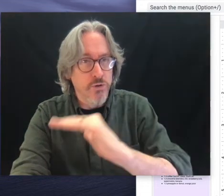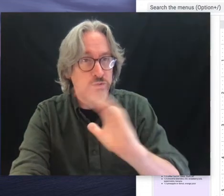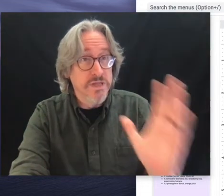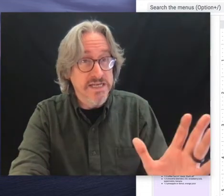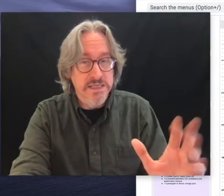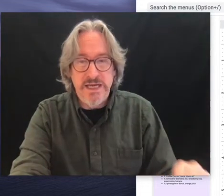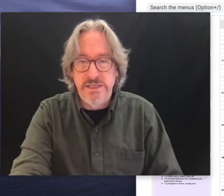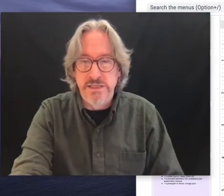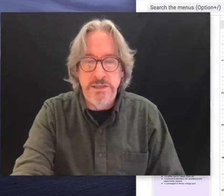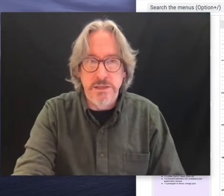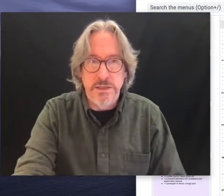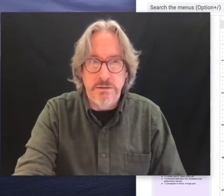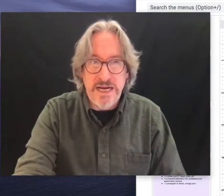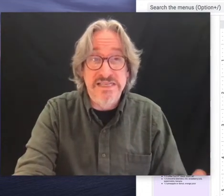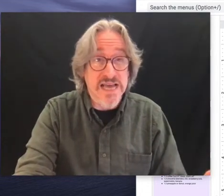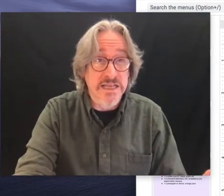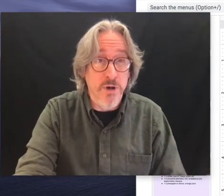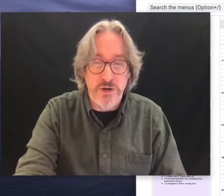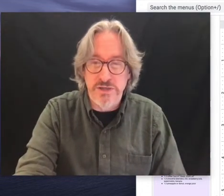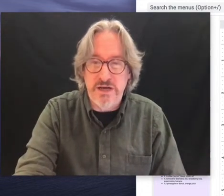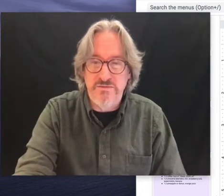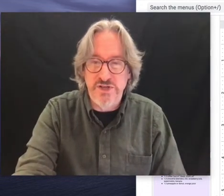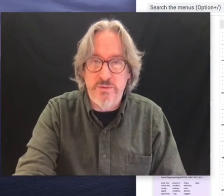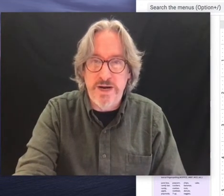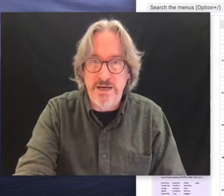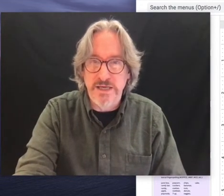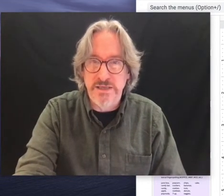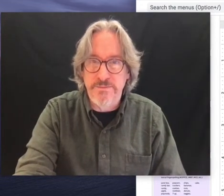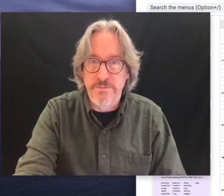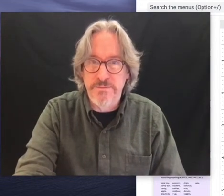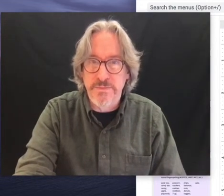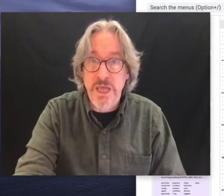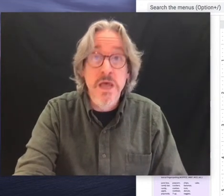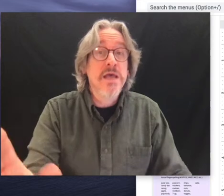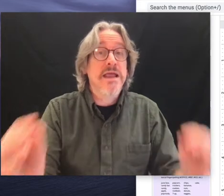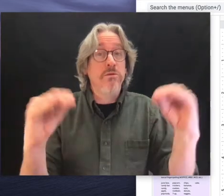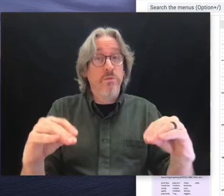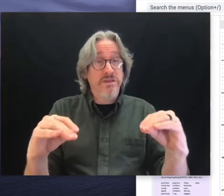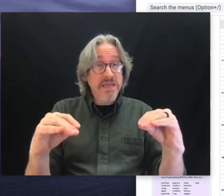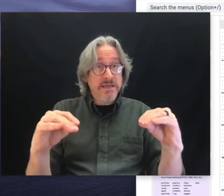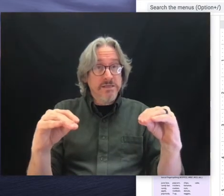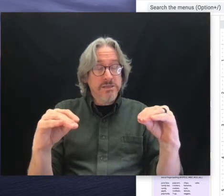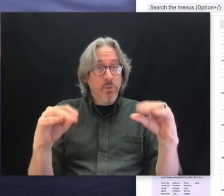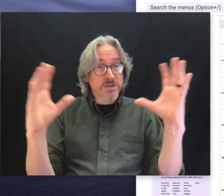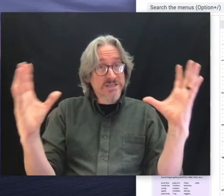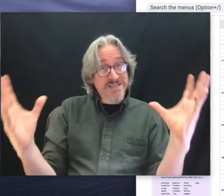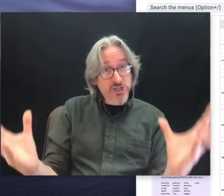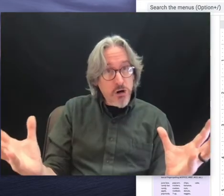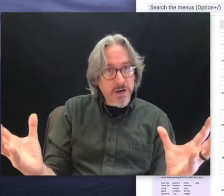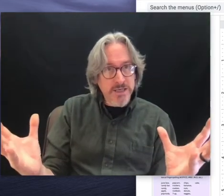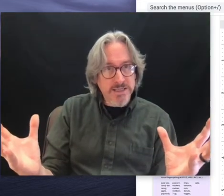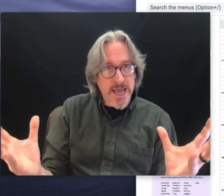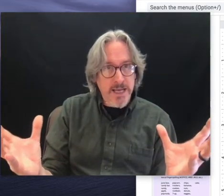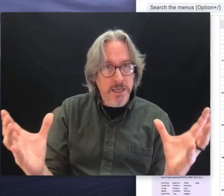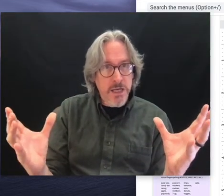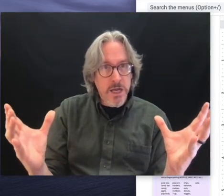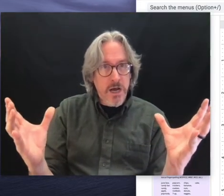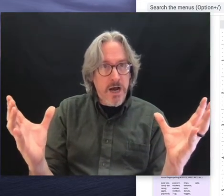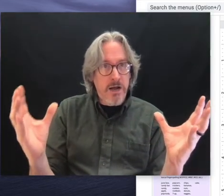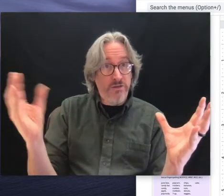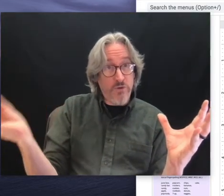sure you can go through this list and sign them all yourself so you'll recognize them. Now, with these, we're starting to